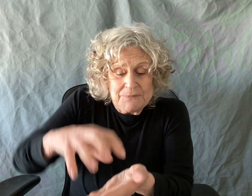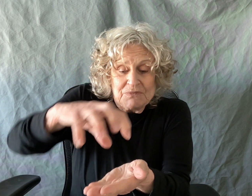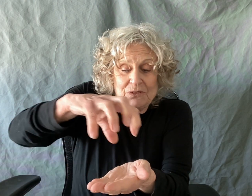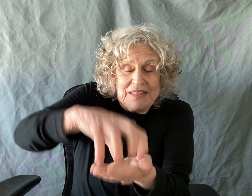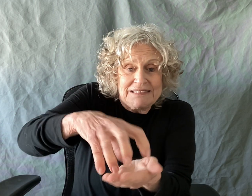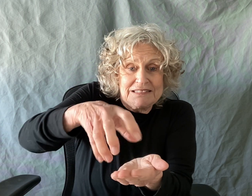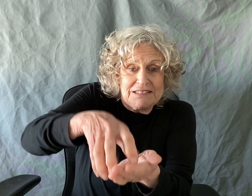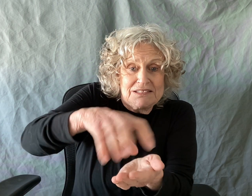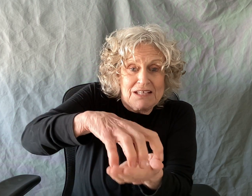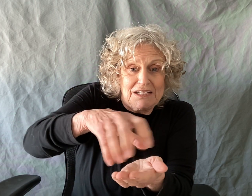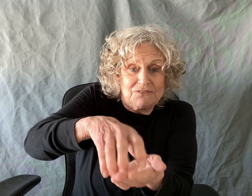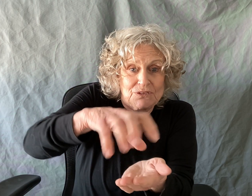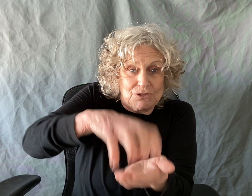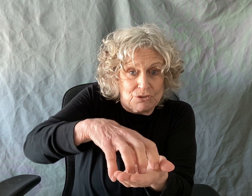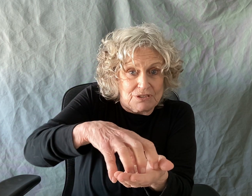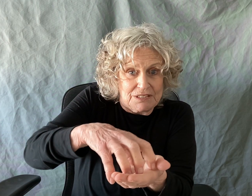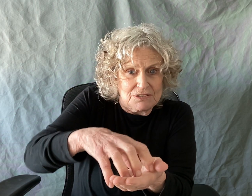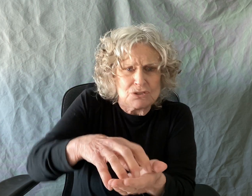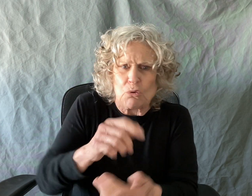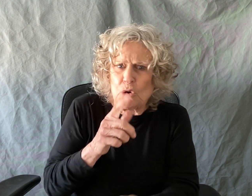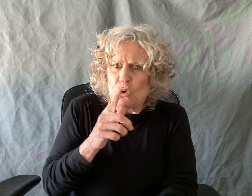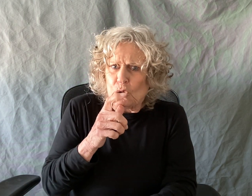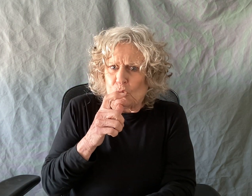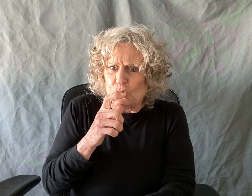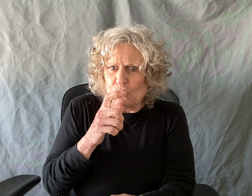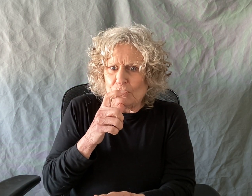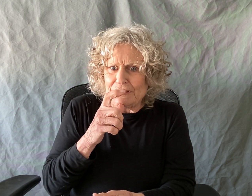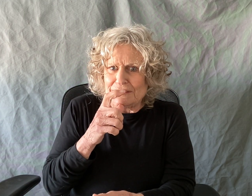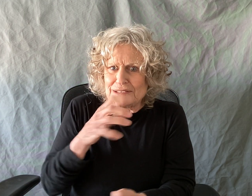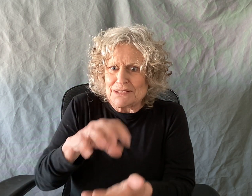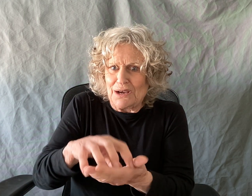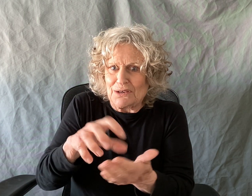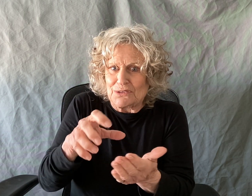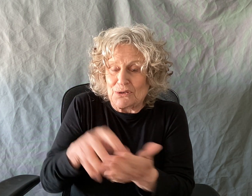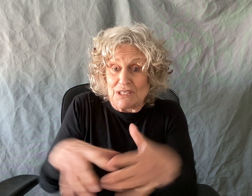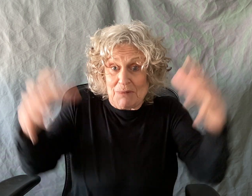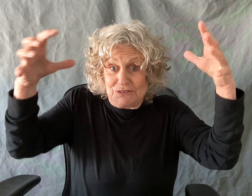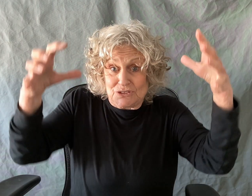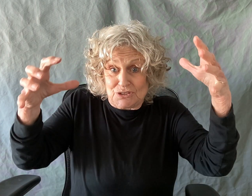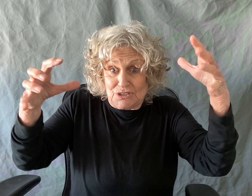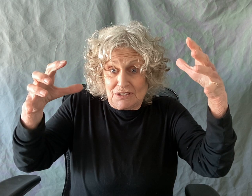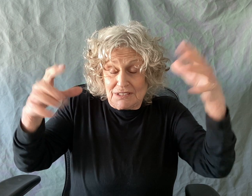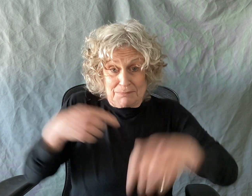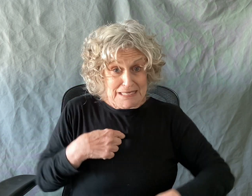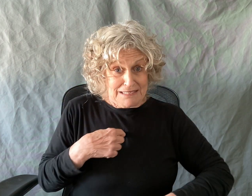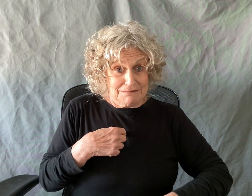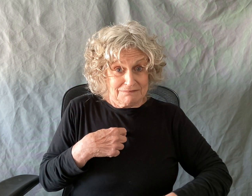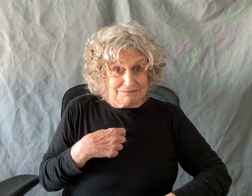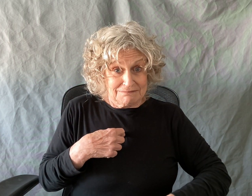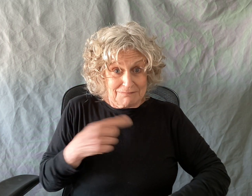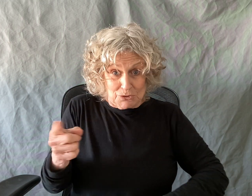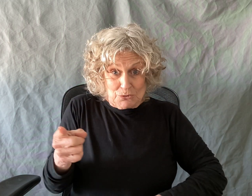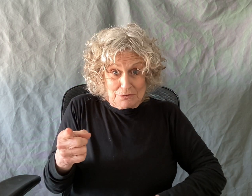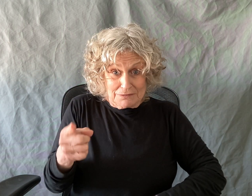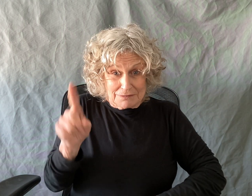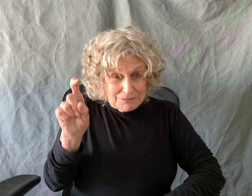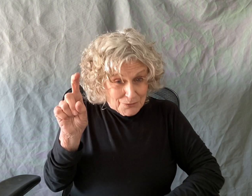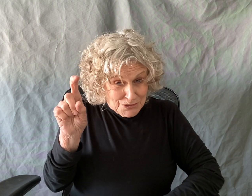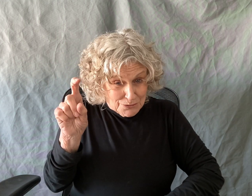But that's the sign for cookies. So who is a cookie monster? Me? You? Question,